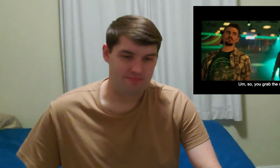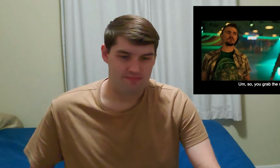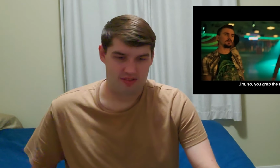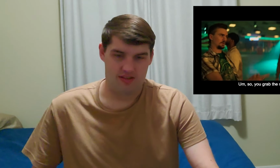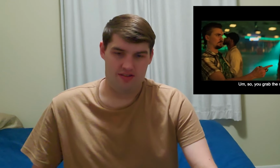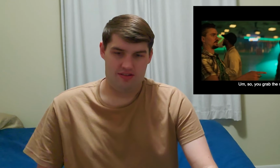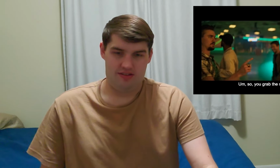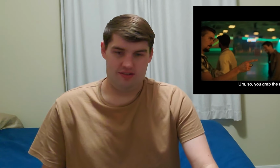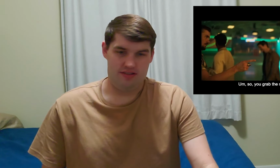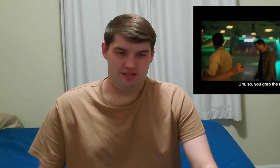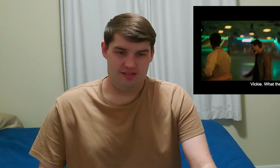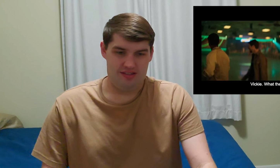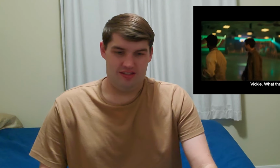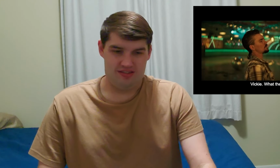You grab the money and then...